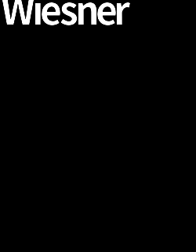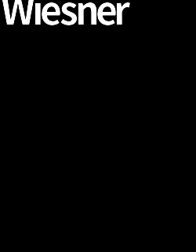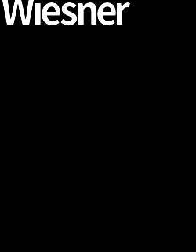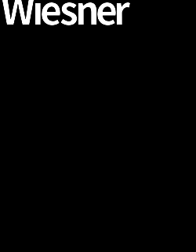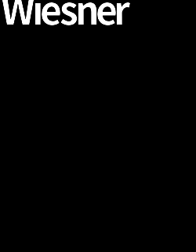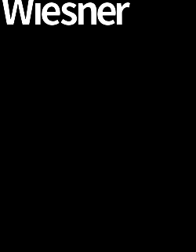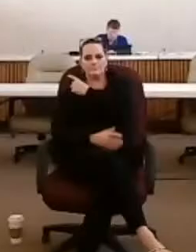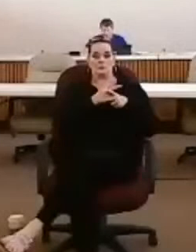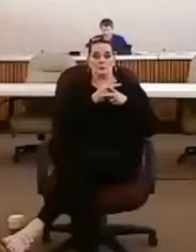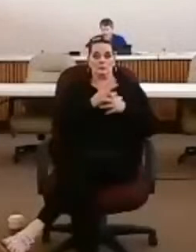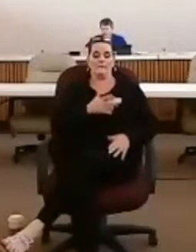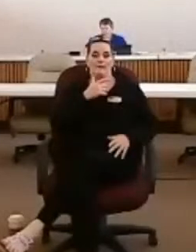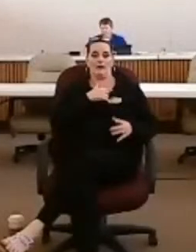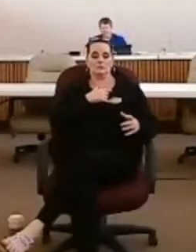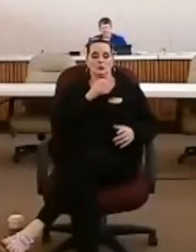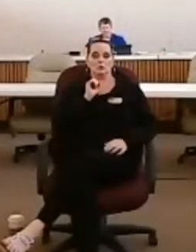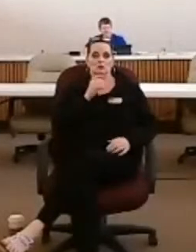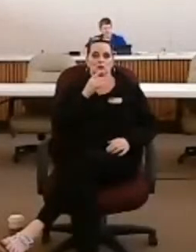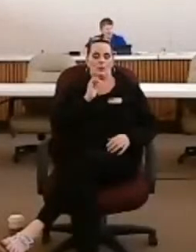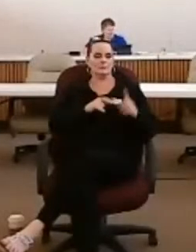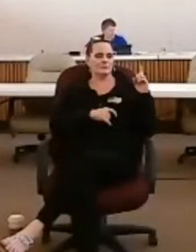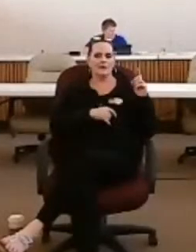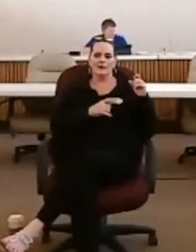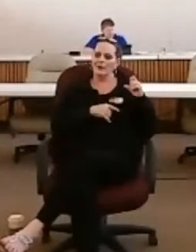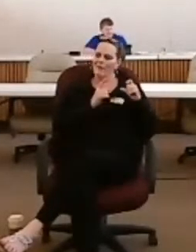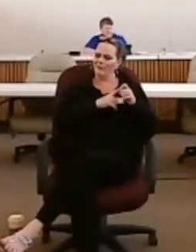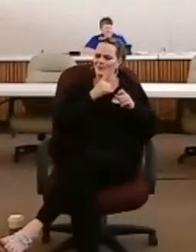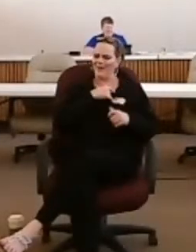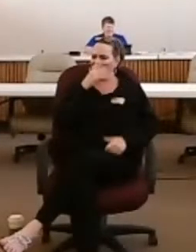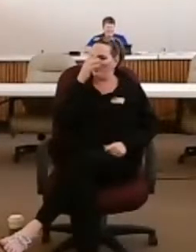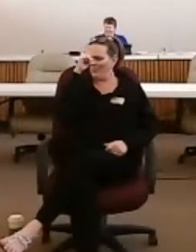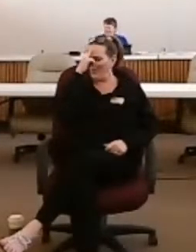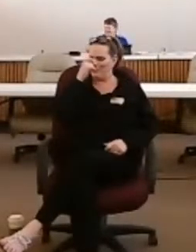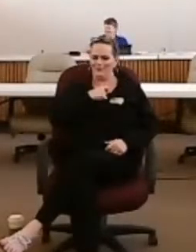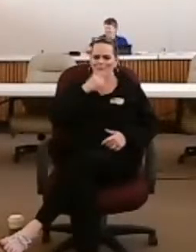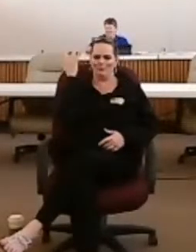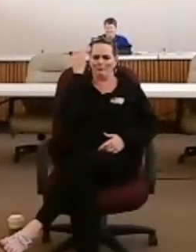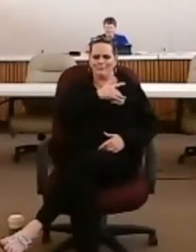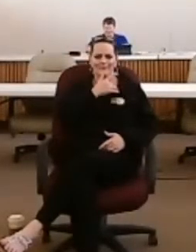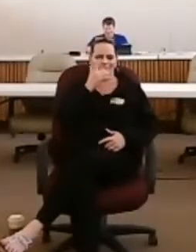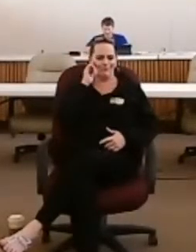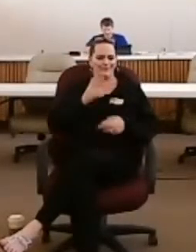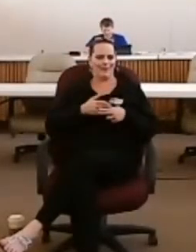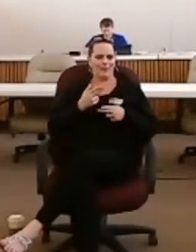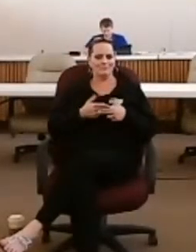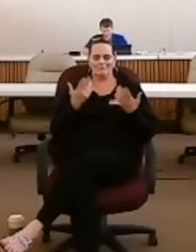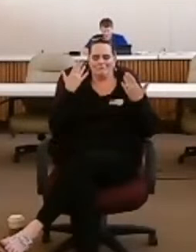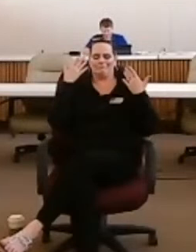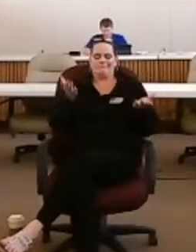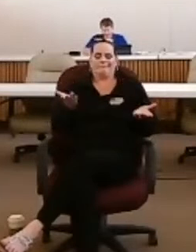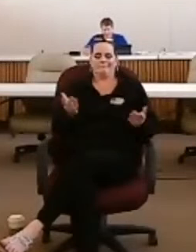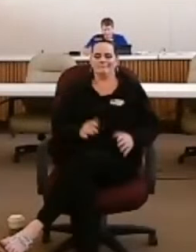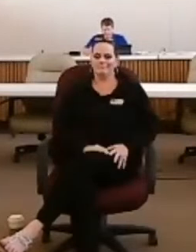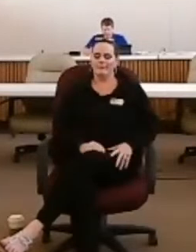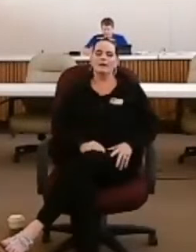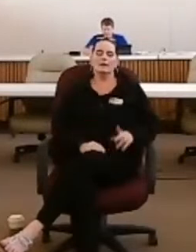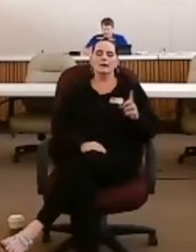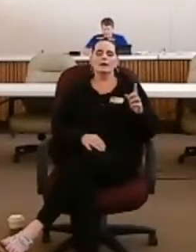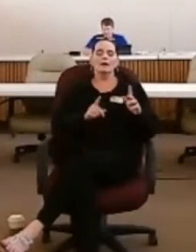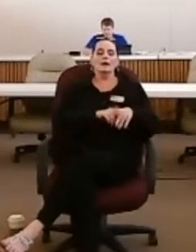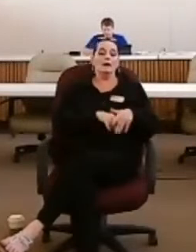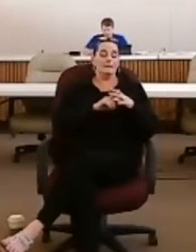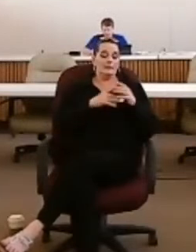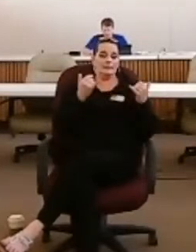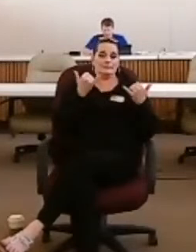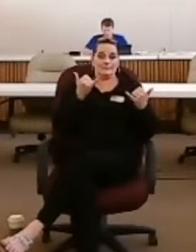Supervisor Schultz. Here. At first, I thought you had forgotten me. Yeah. Didn't realize you couldn't hear her. We'll begin this